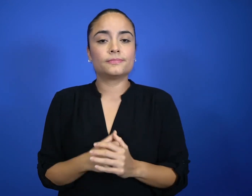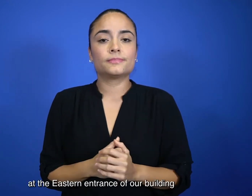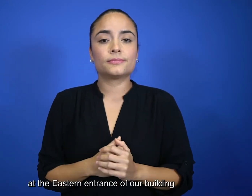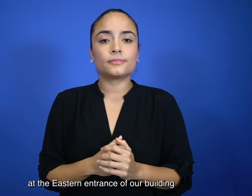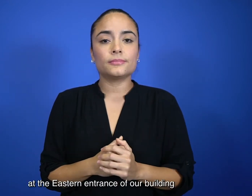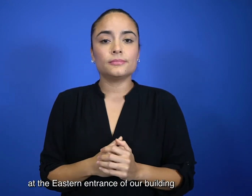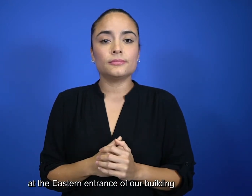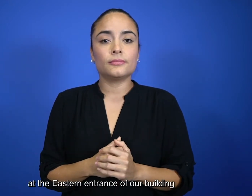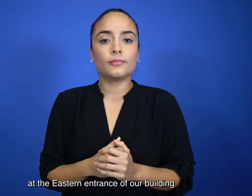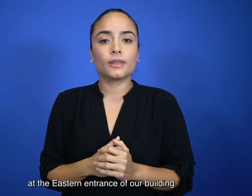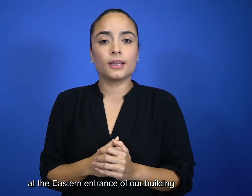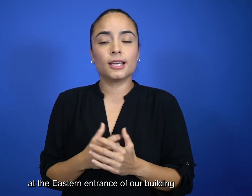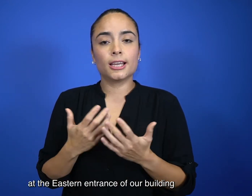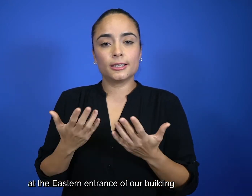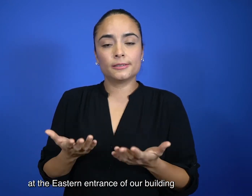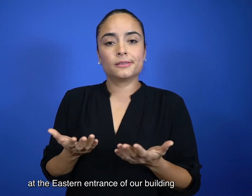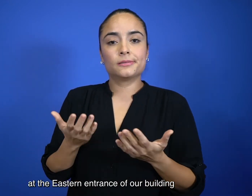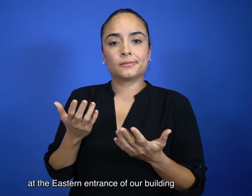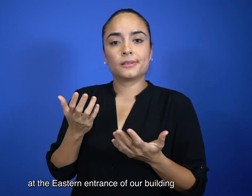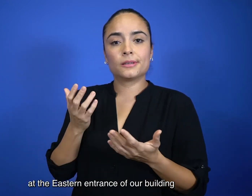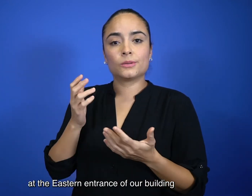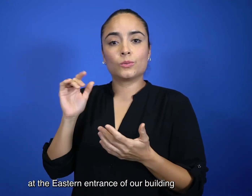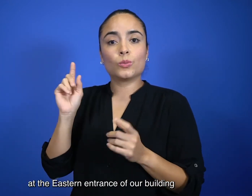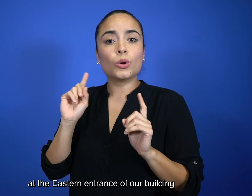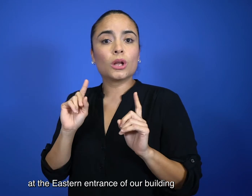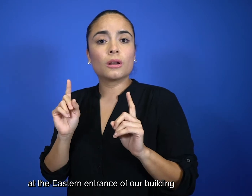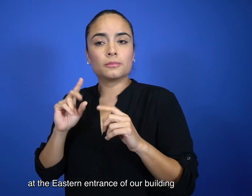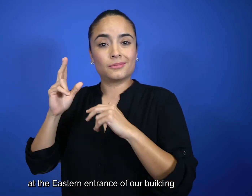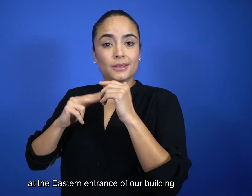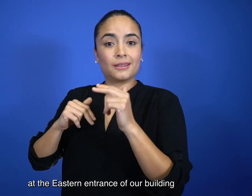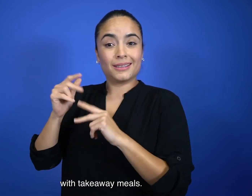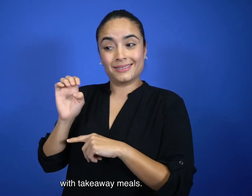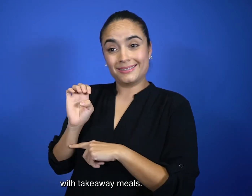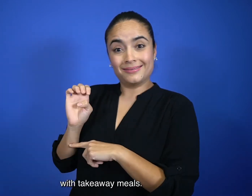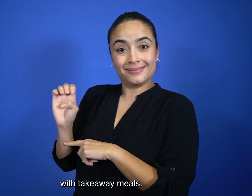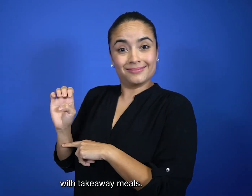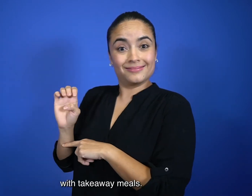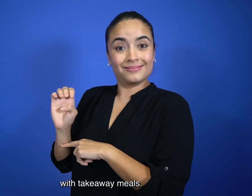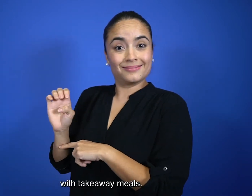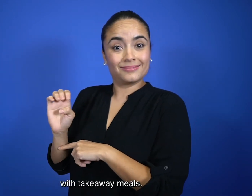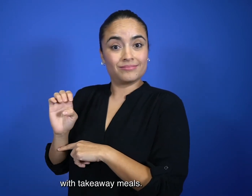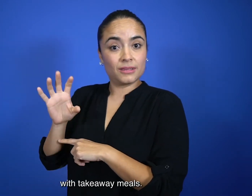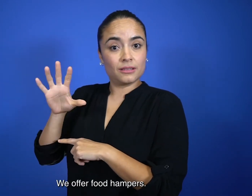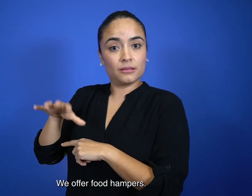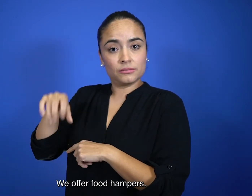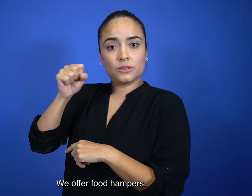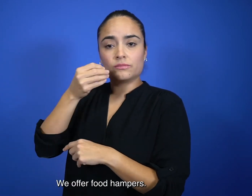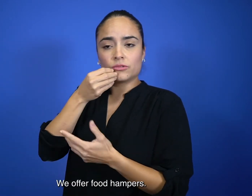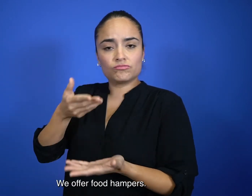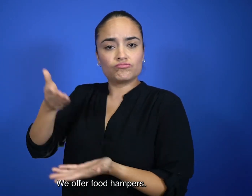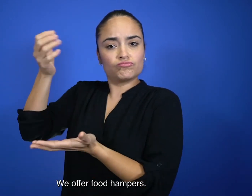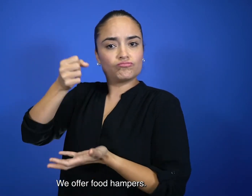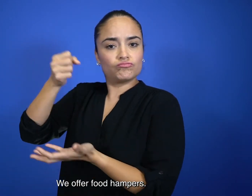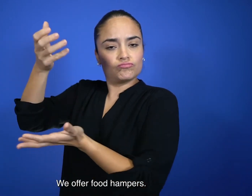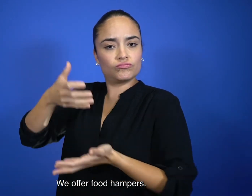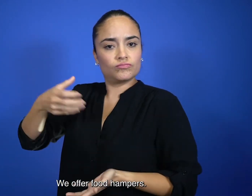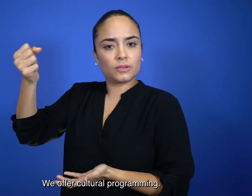at the eastern entrance of our building with takeaway meals. We offer food hampers. We